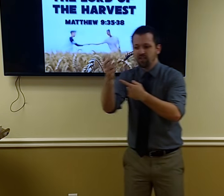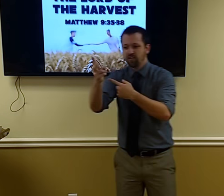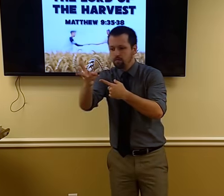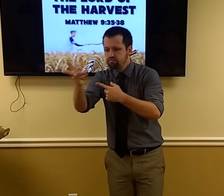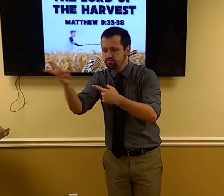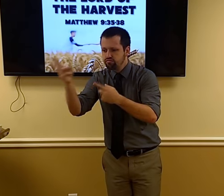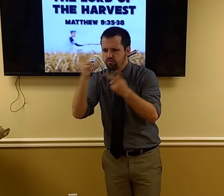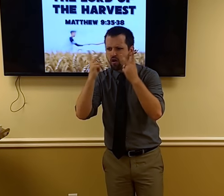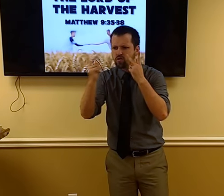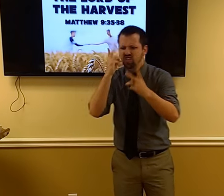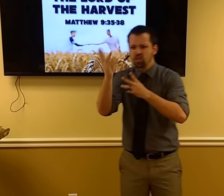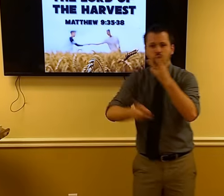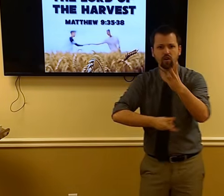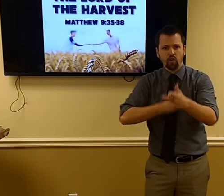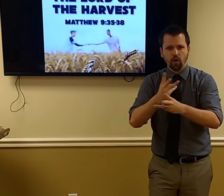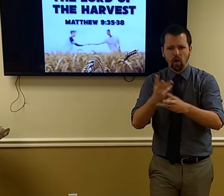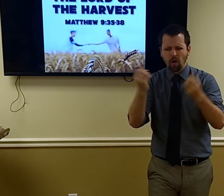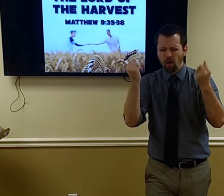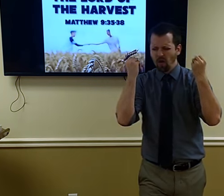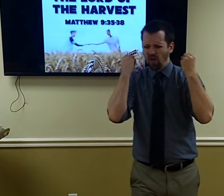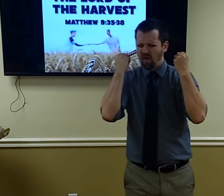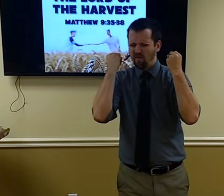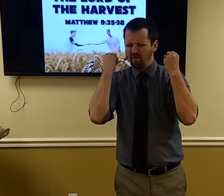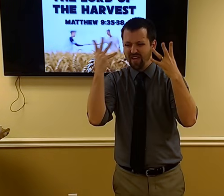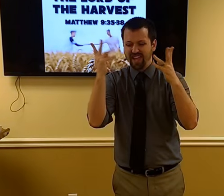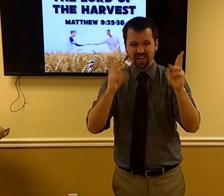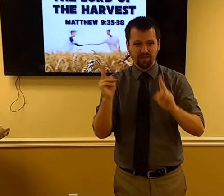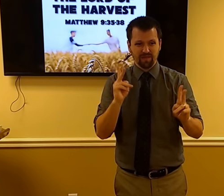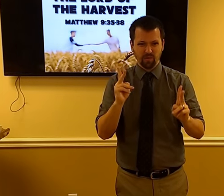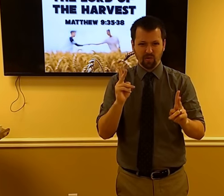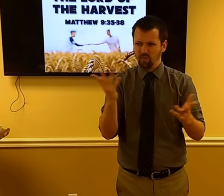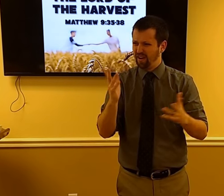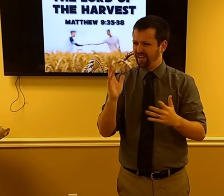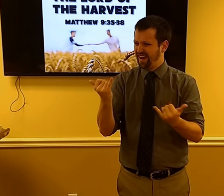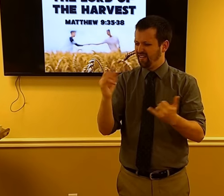Evangelism. You see the world. How many people? What now? Like